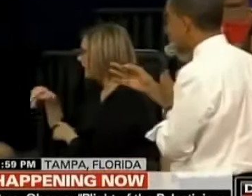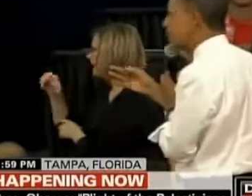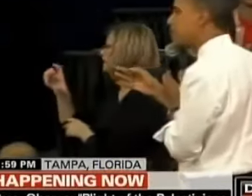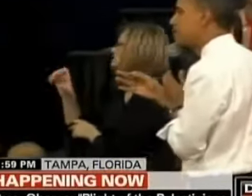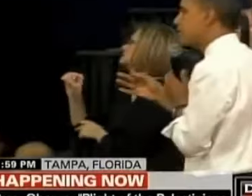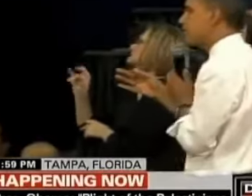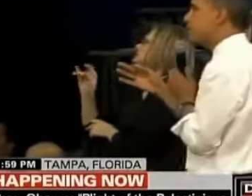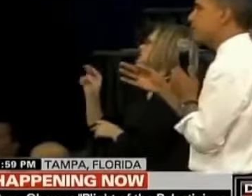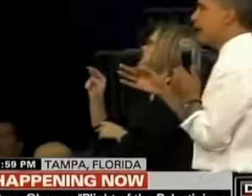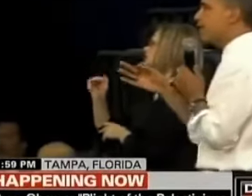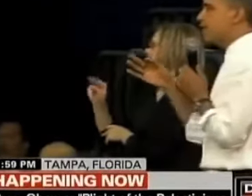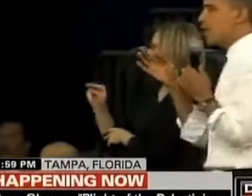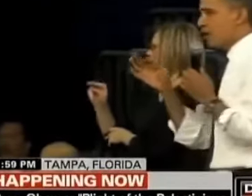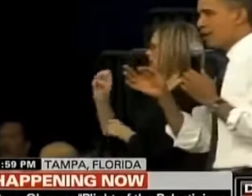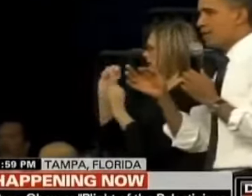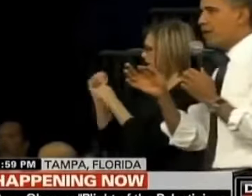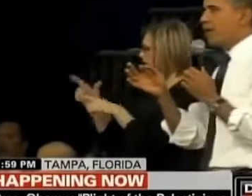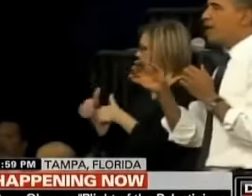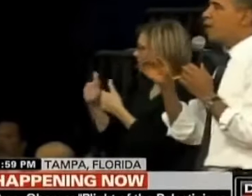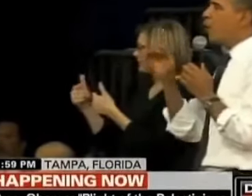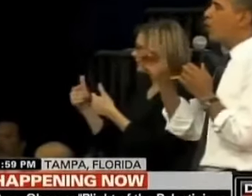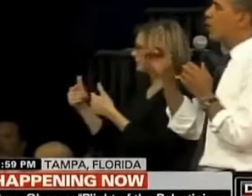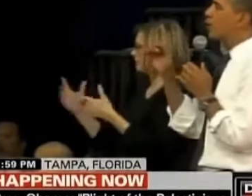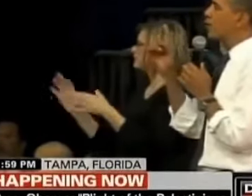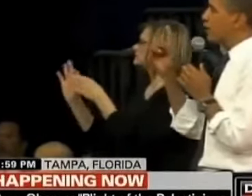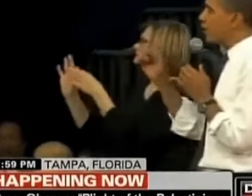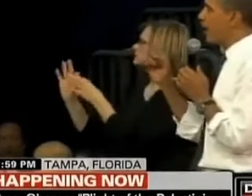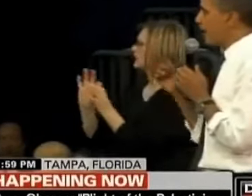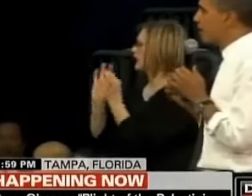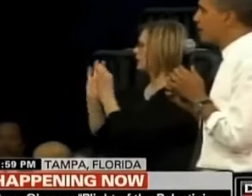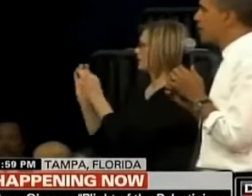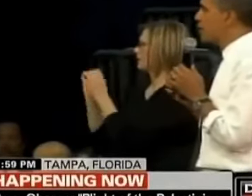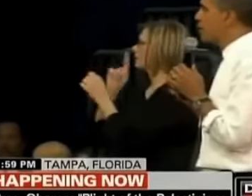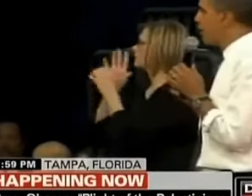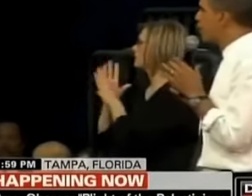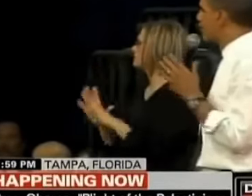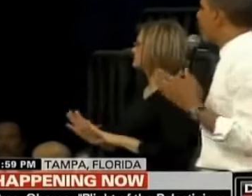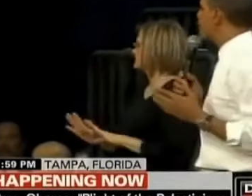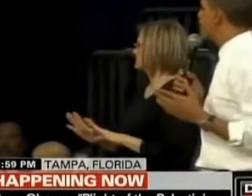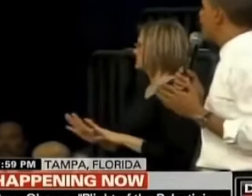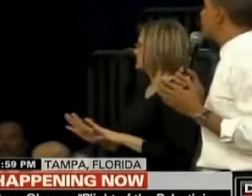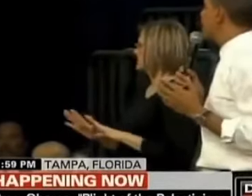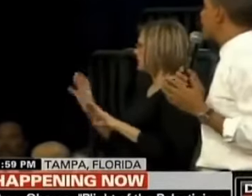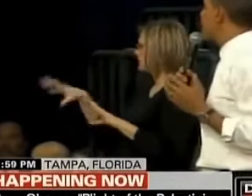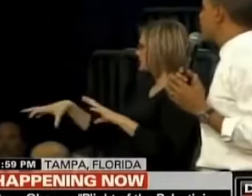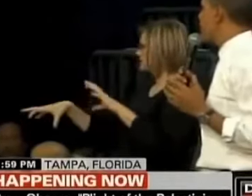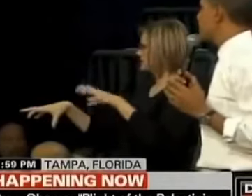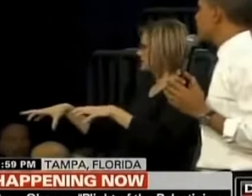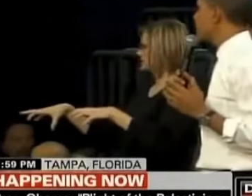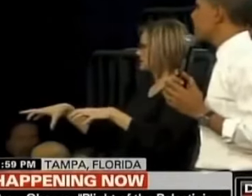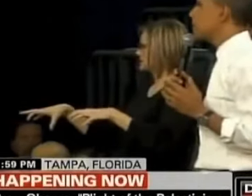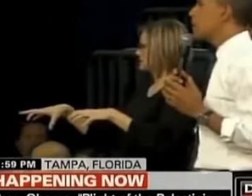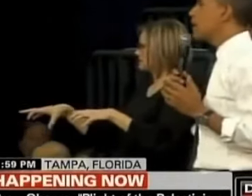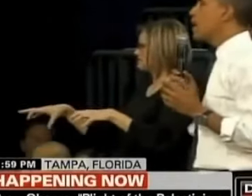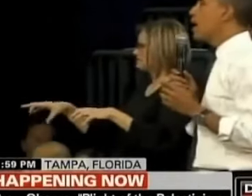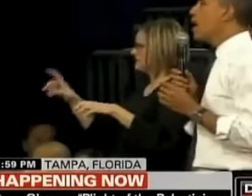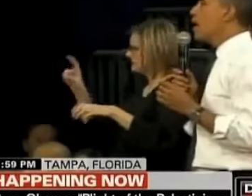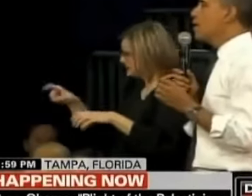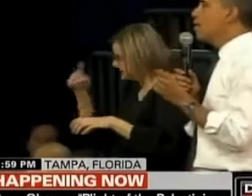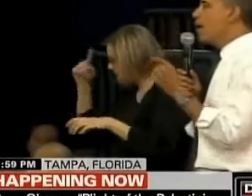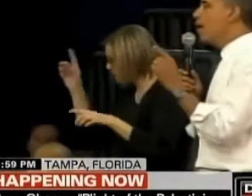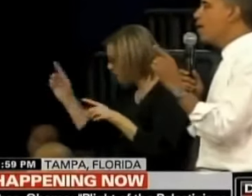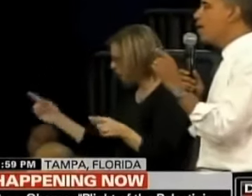in peace and security. In order to do that, both sides are going to have to make compromises.